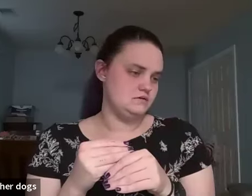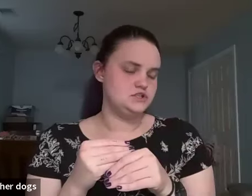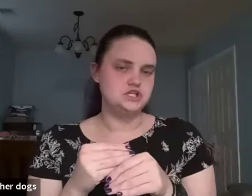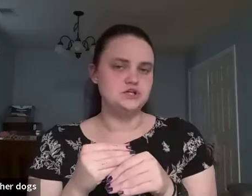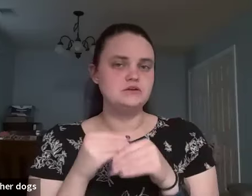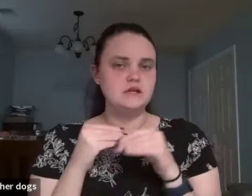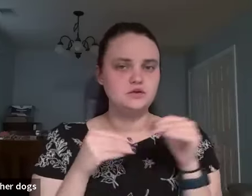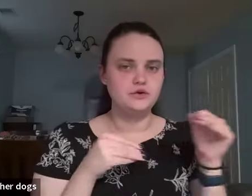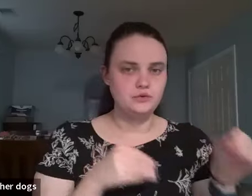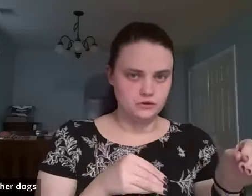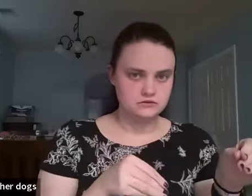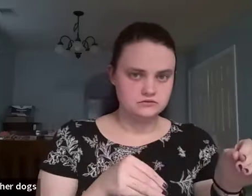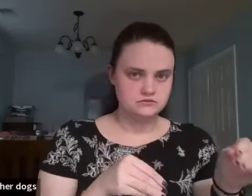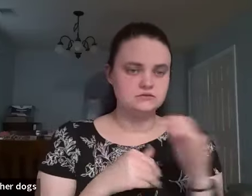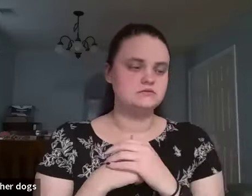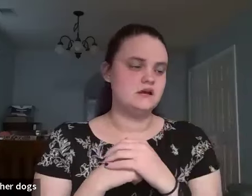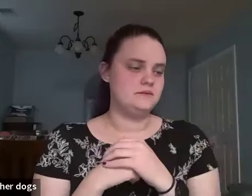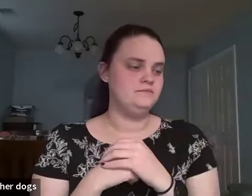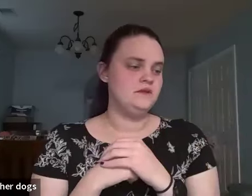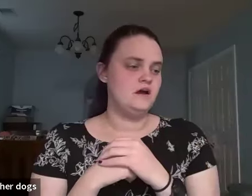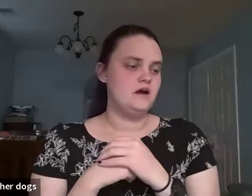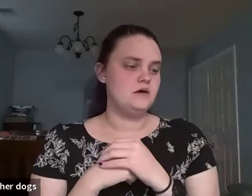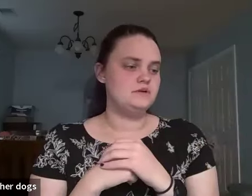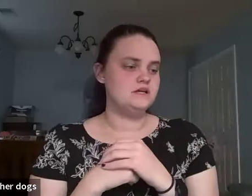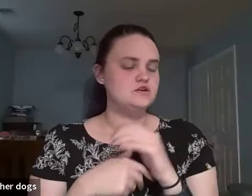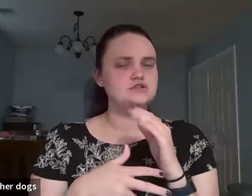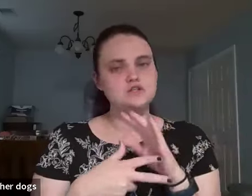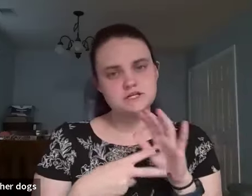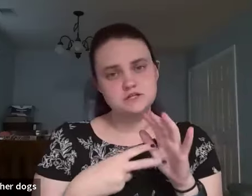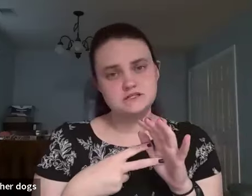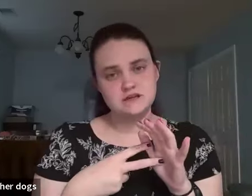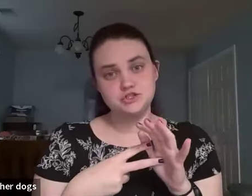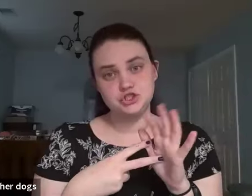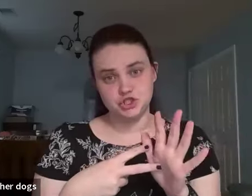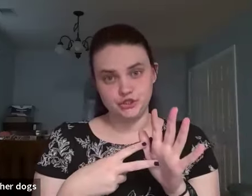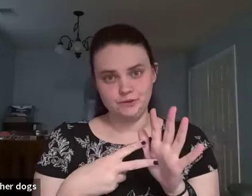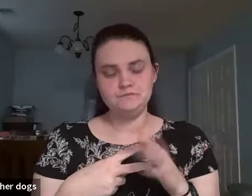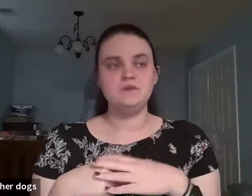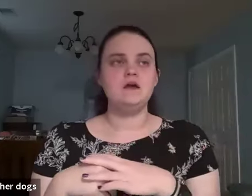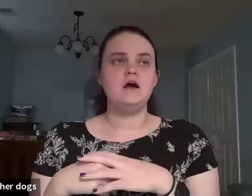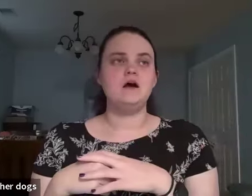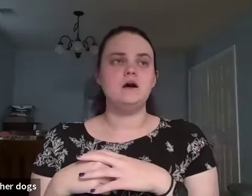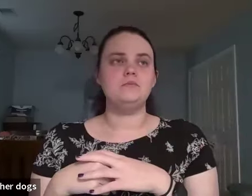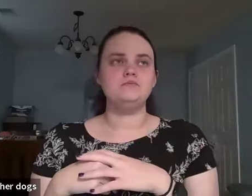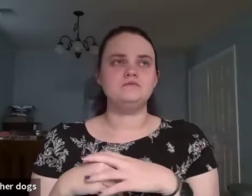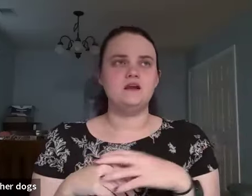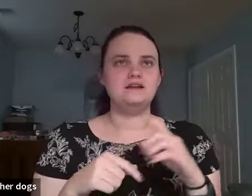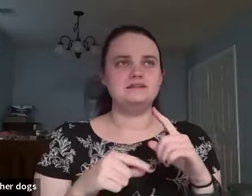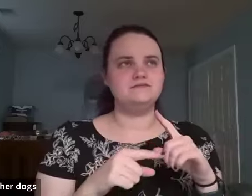well. Chill and cool. Okay, because there are two ways you can sign chill, kind